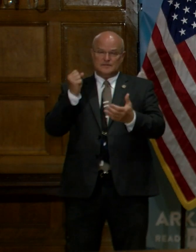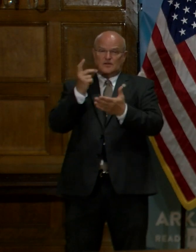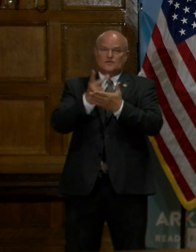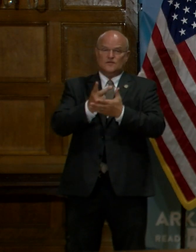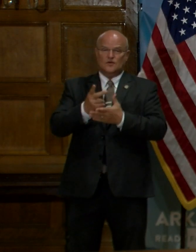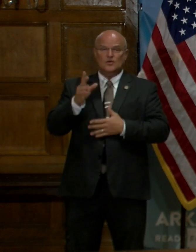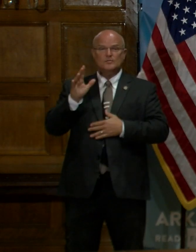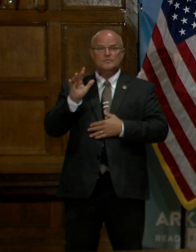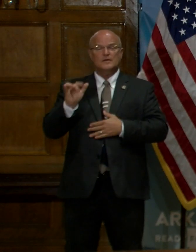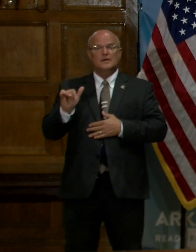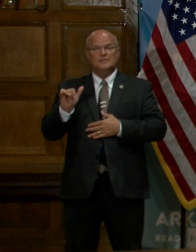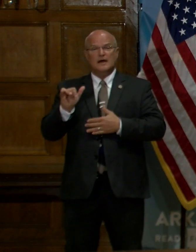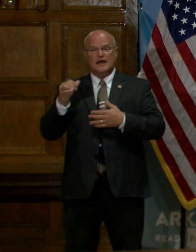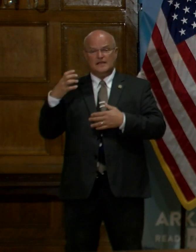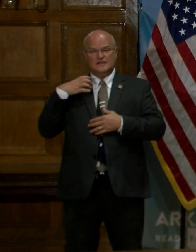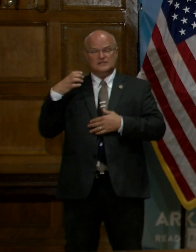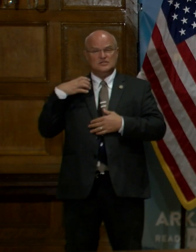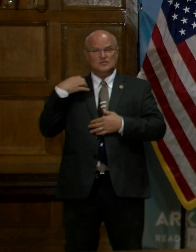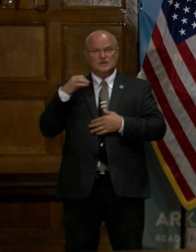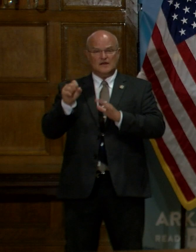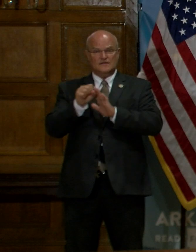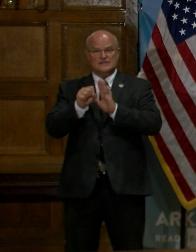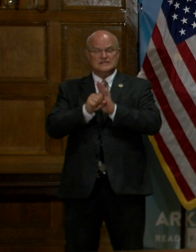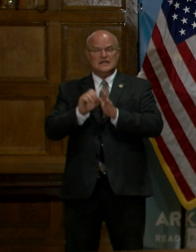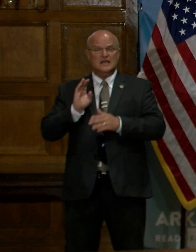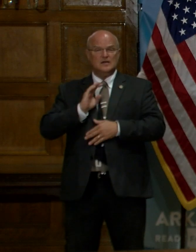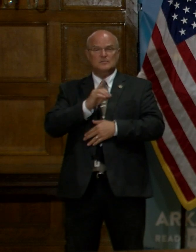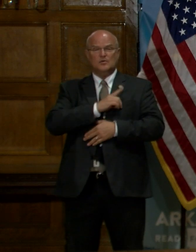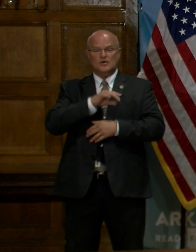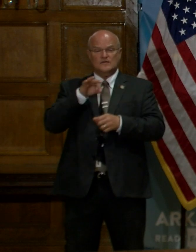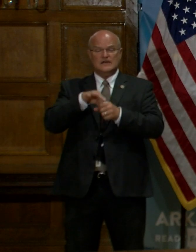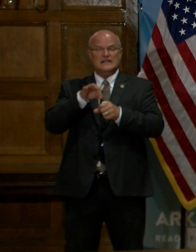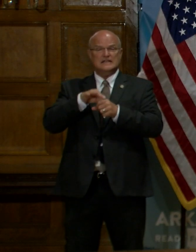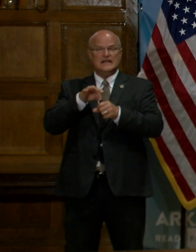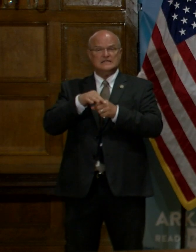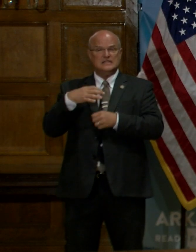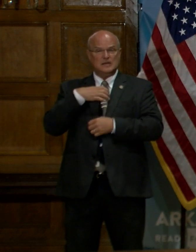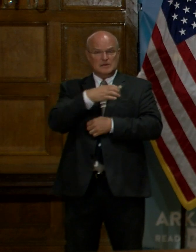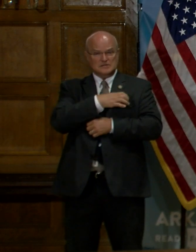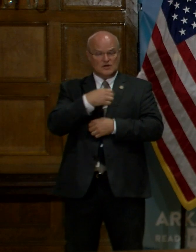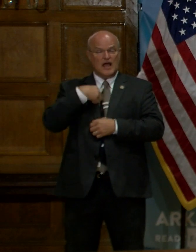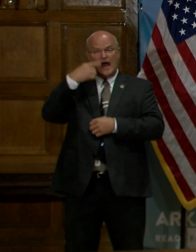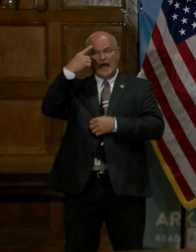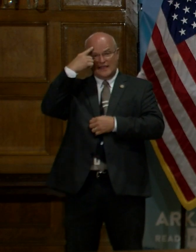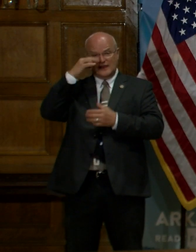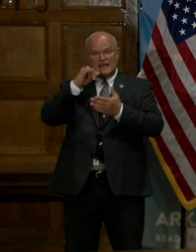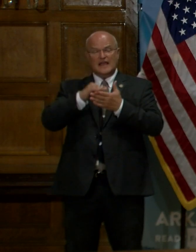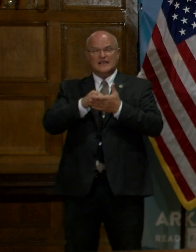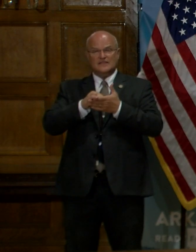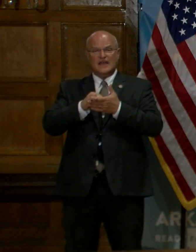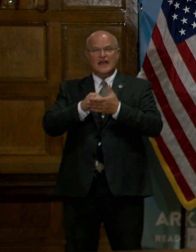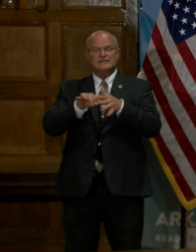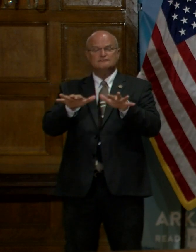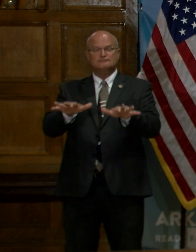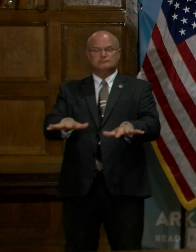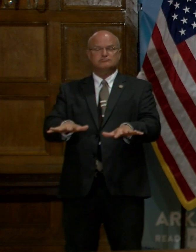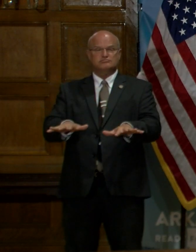affirmed by the chairman of the State Board of Election Commissioners. So I think that puts that issue to